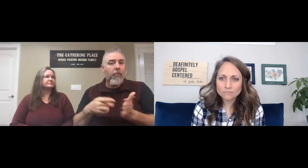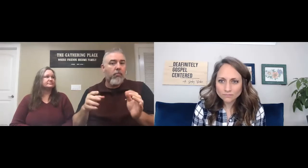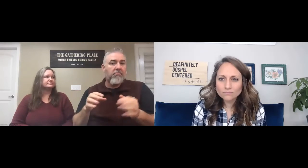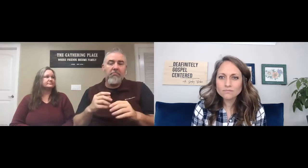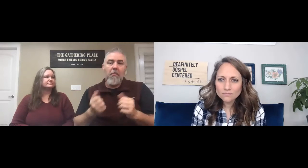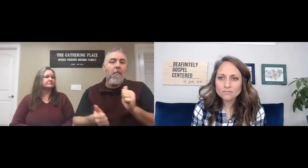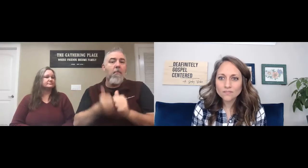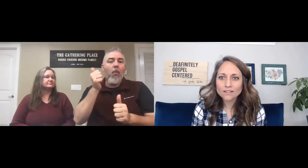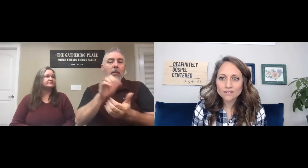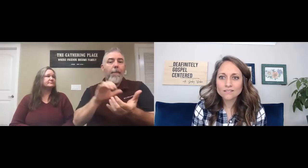sometimes.